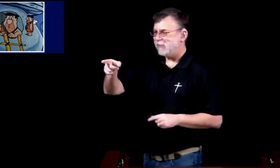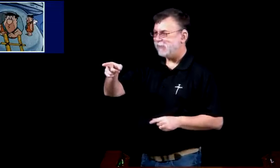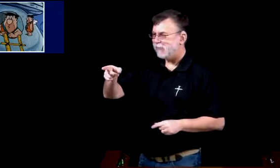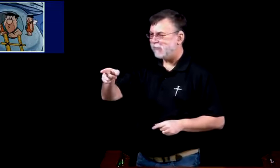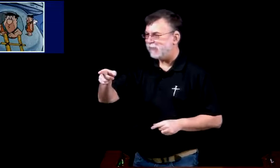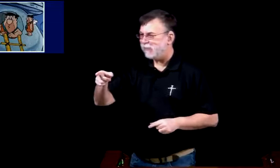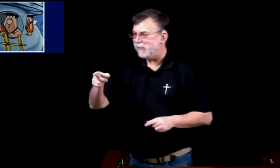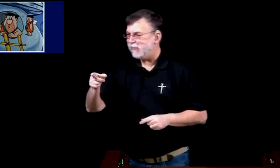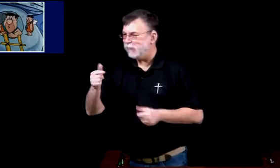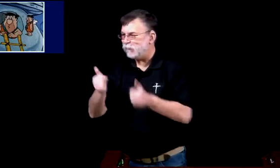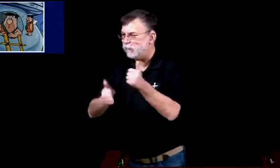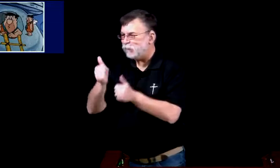the positive side, the angel.